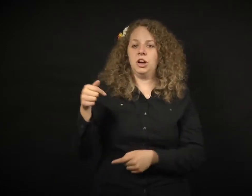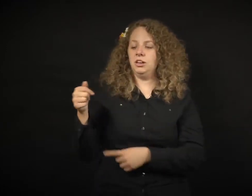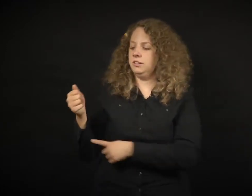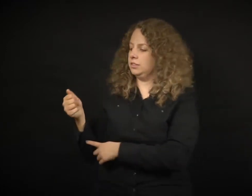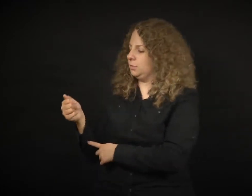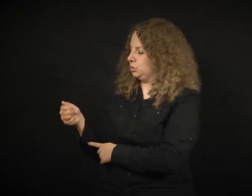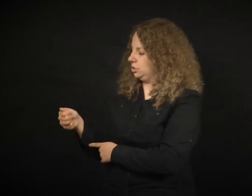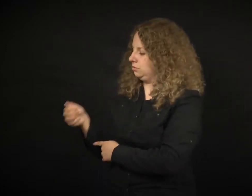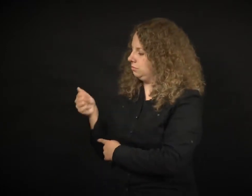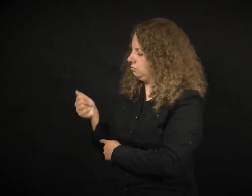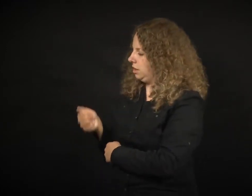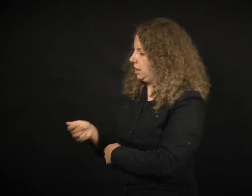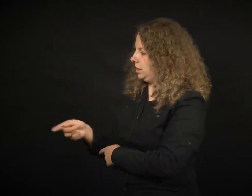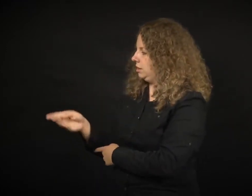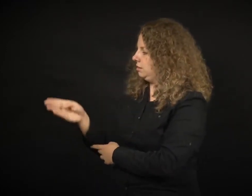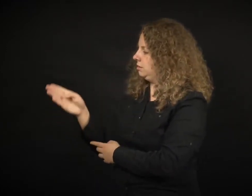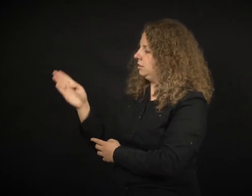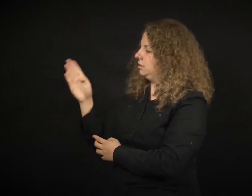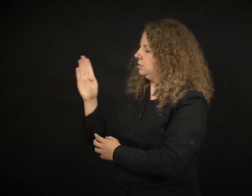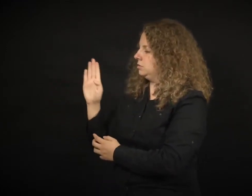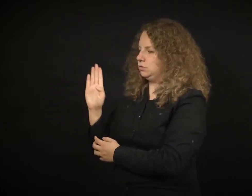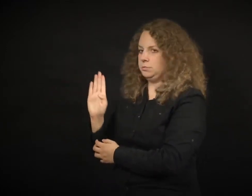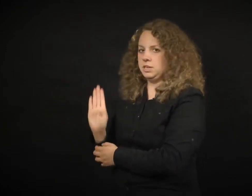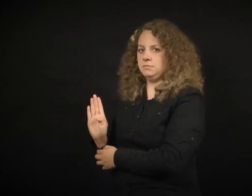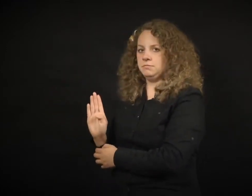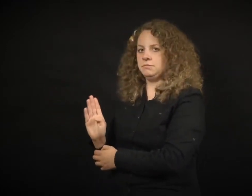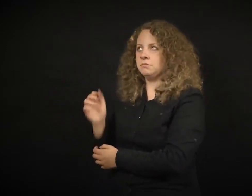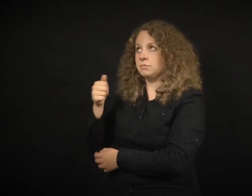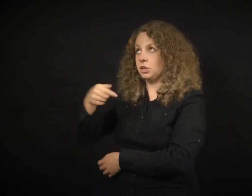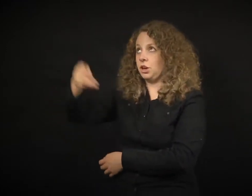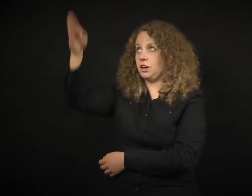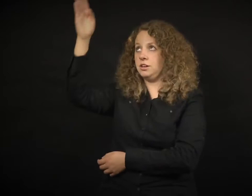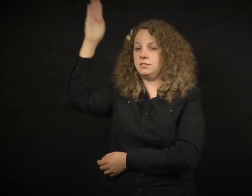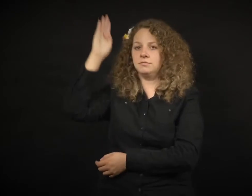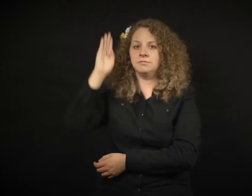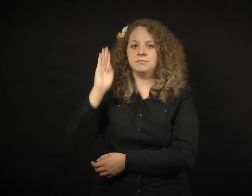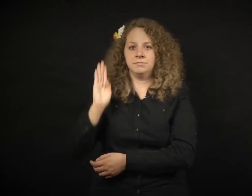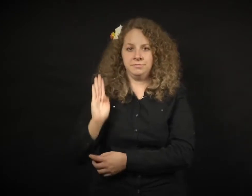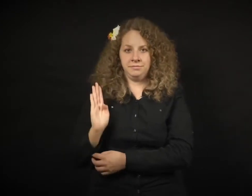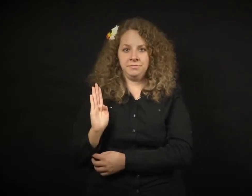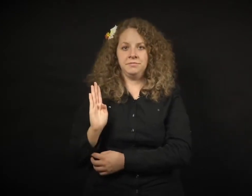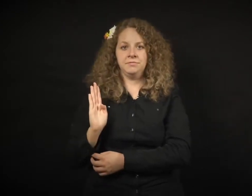God, the motion, A to a B, God,